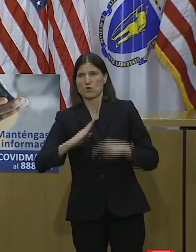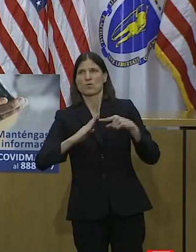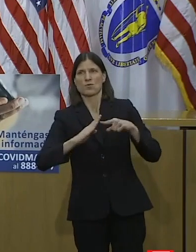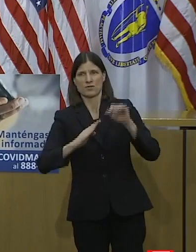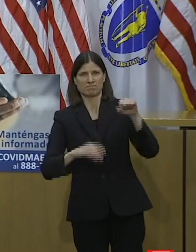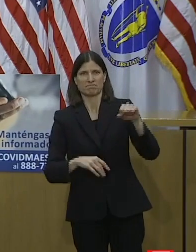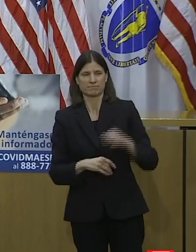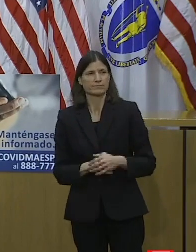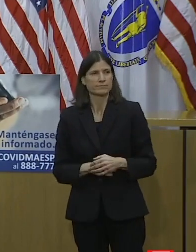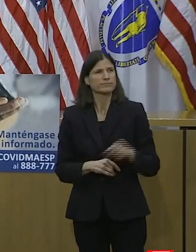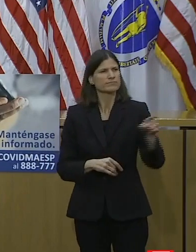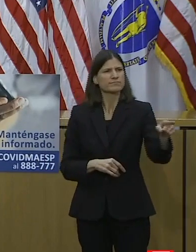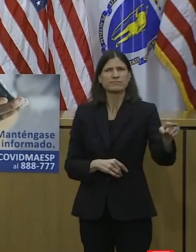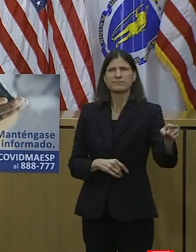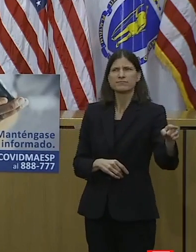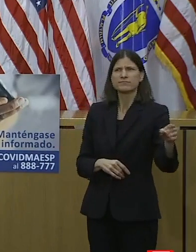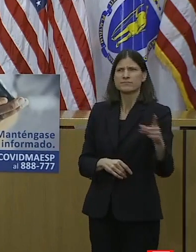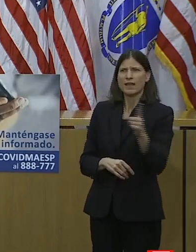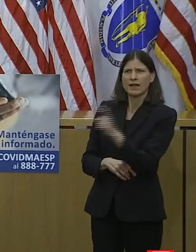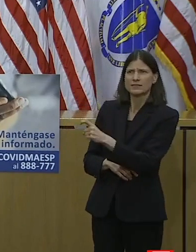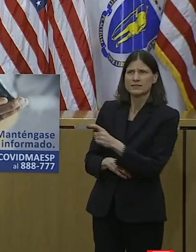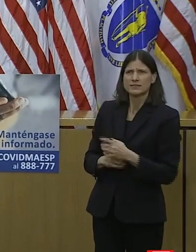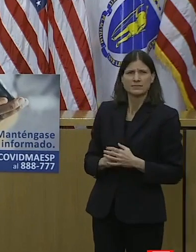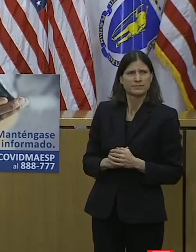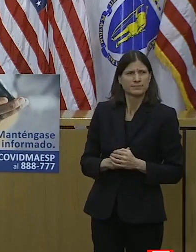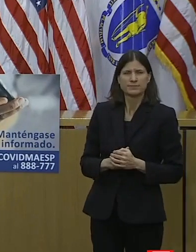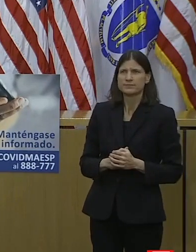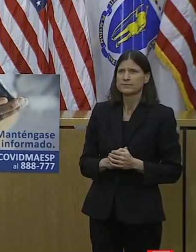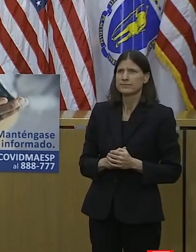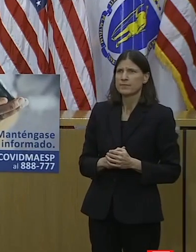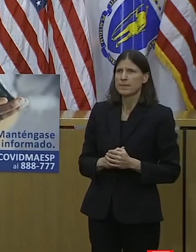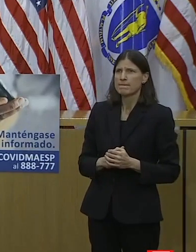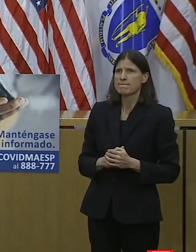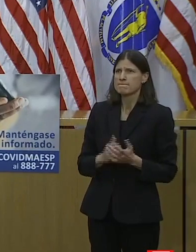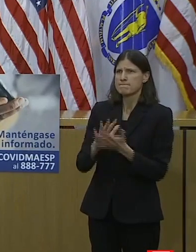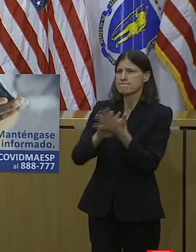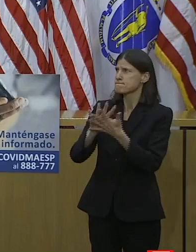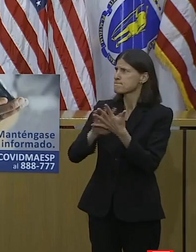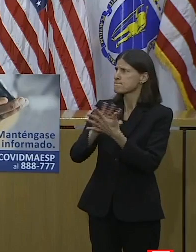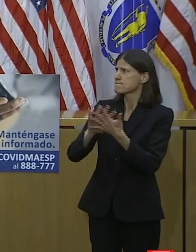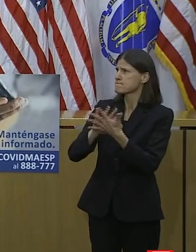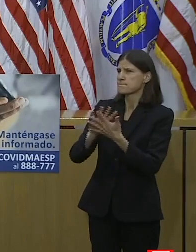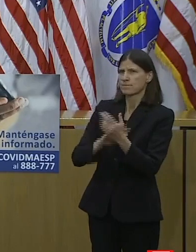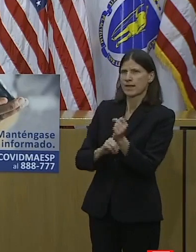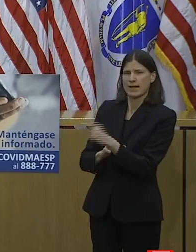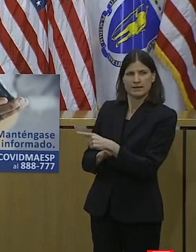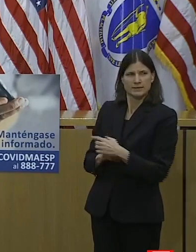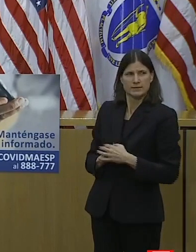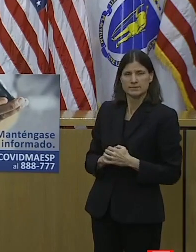be able to do? We spent a lot of time talking about